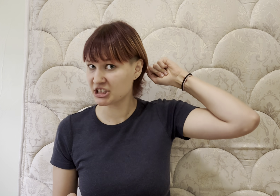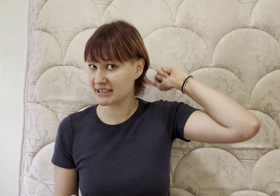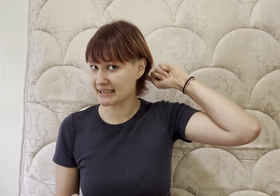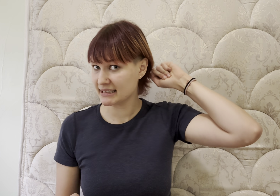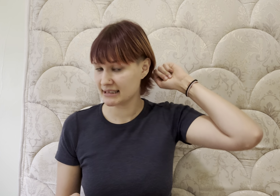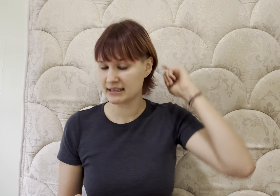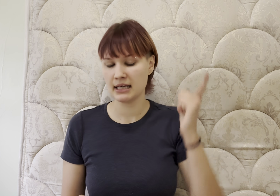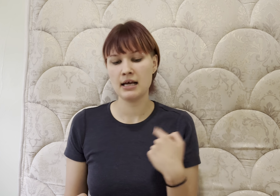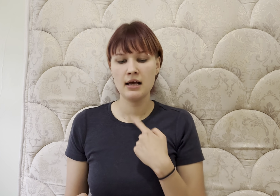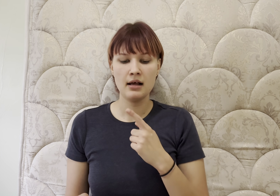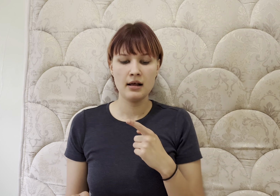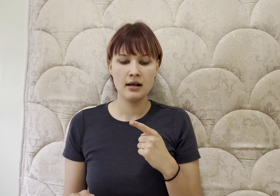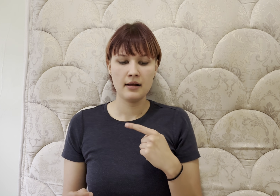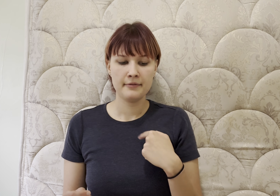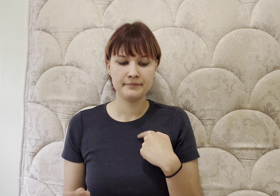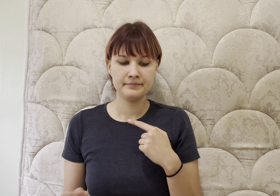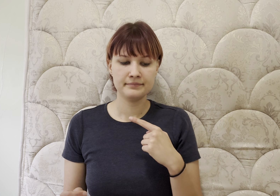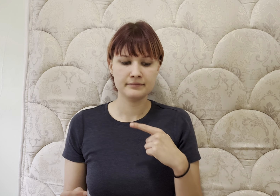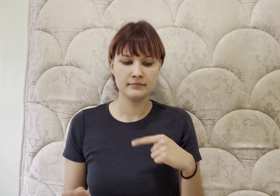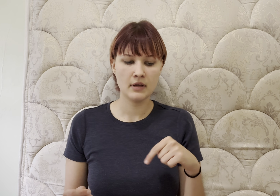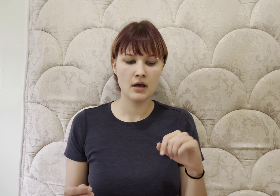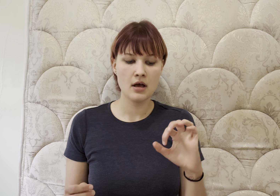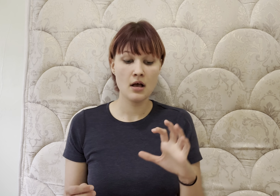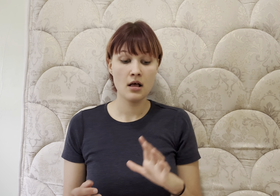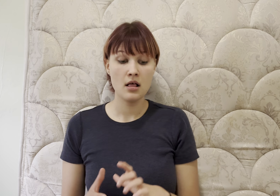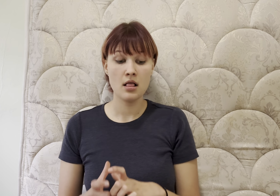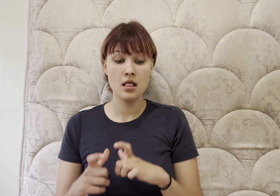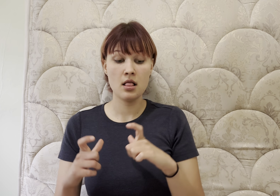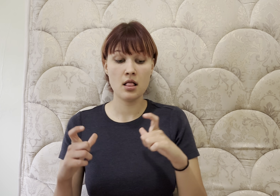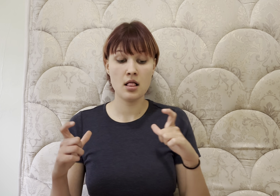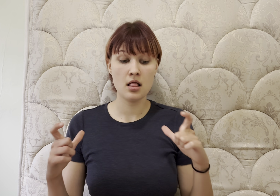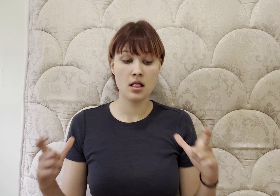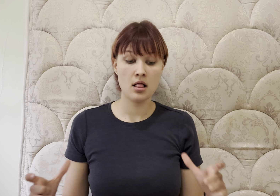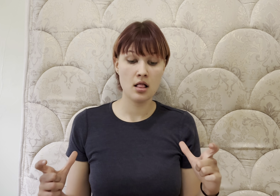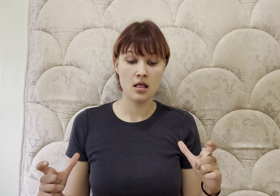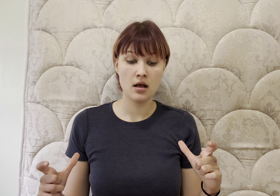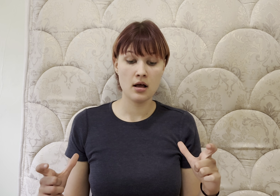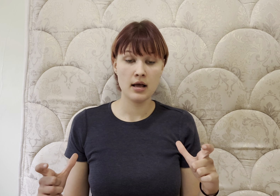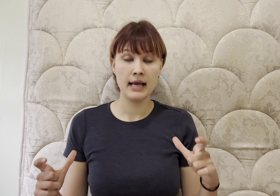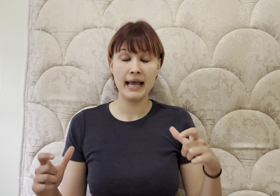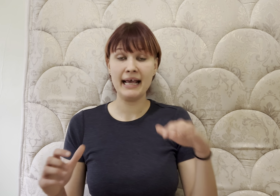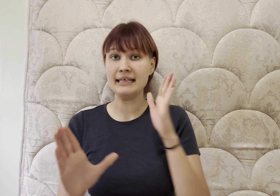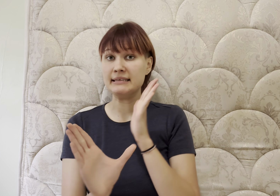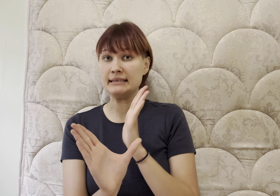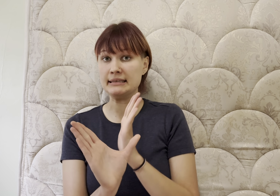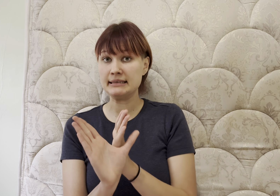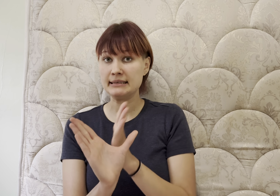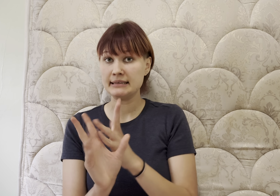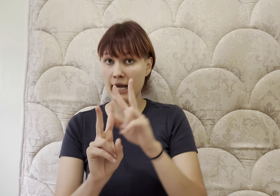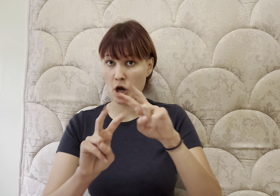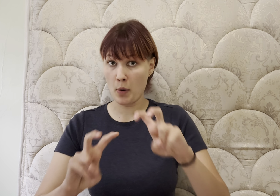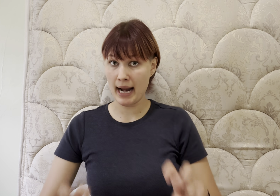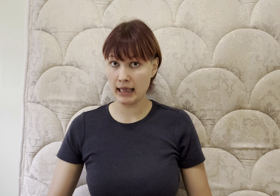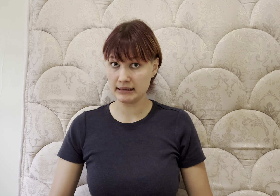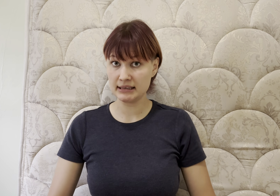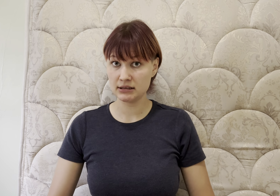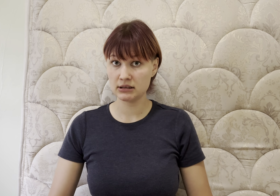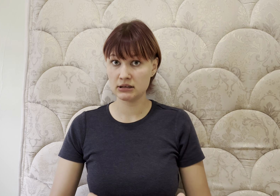your feelings and emotions onto other people. In psychoanalysis, the assumption is that you project your feelings